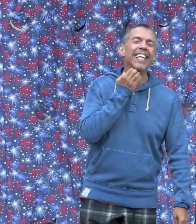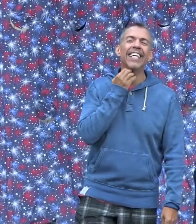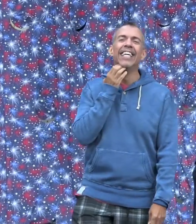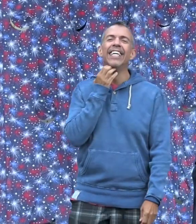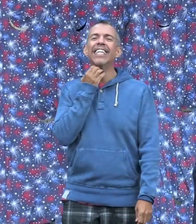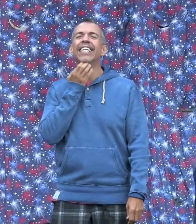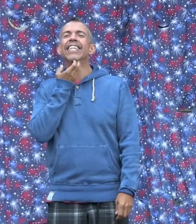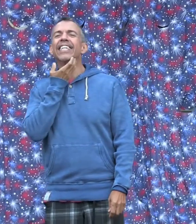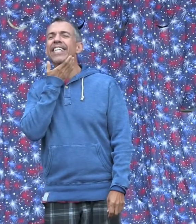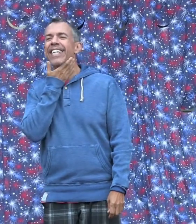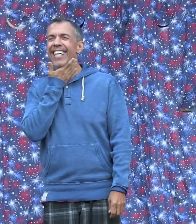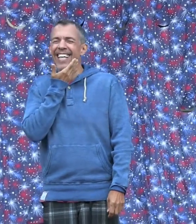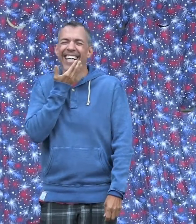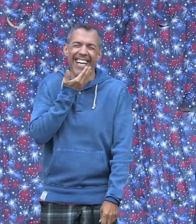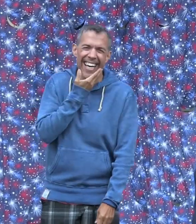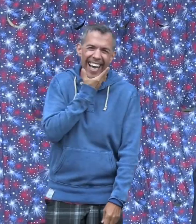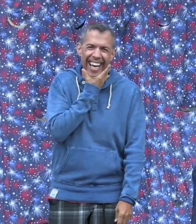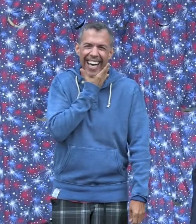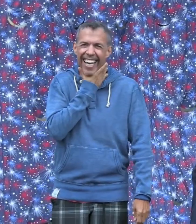It's just